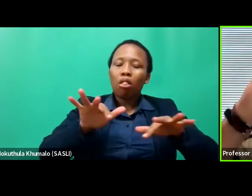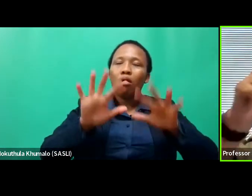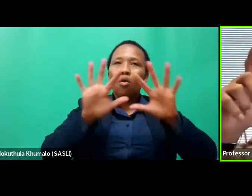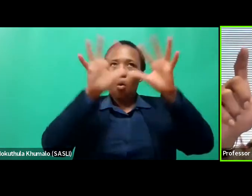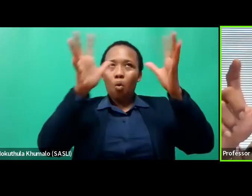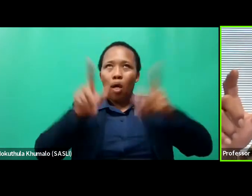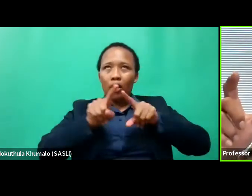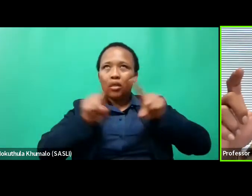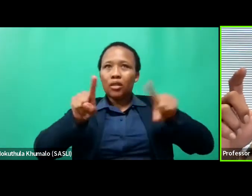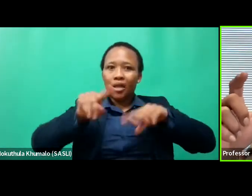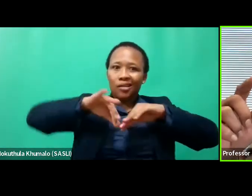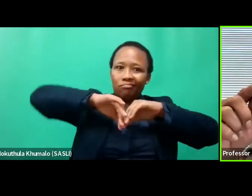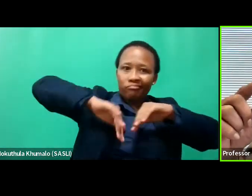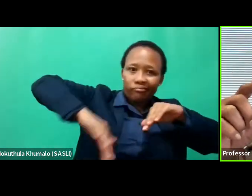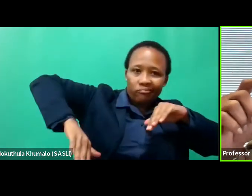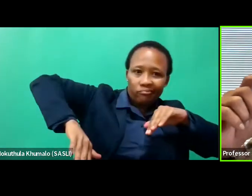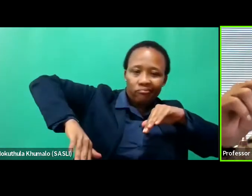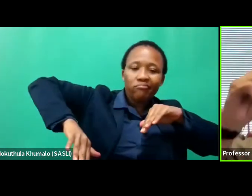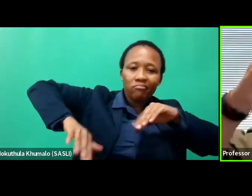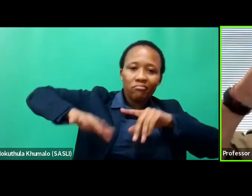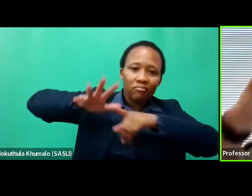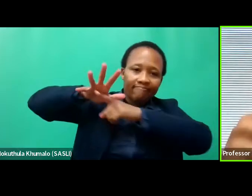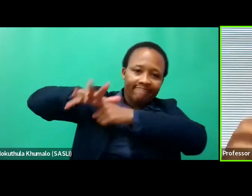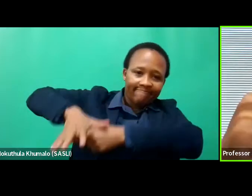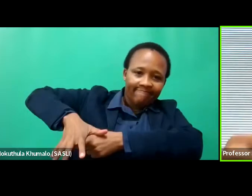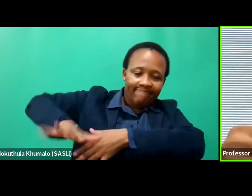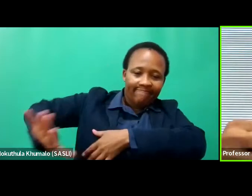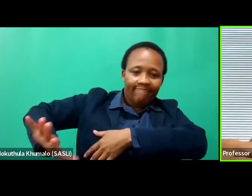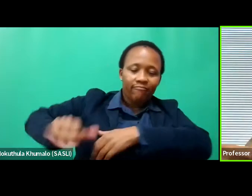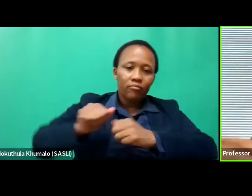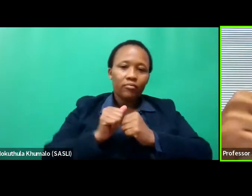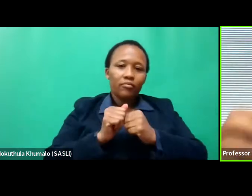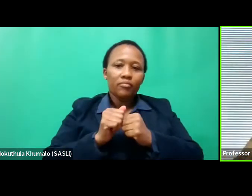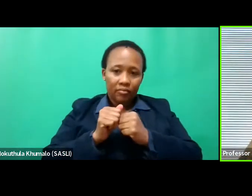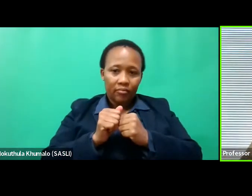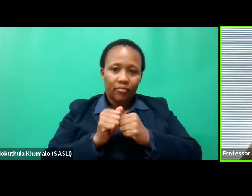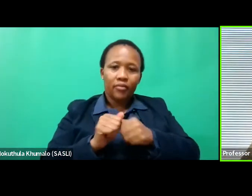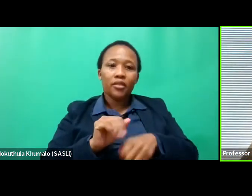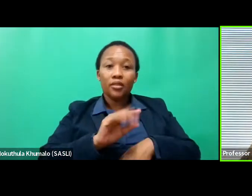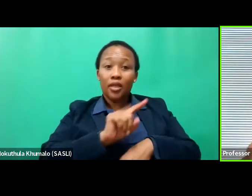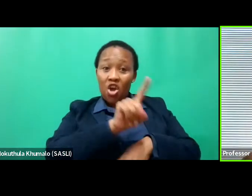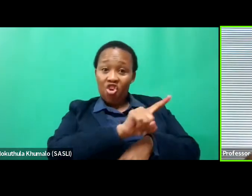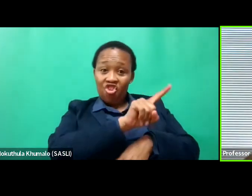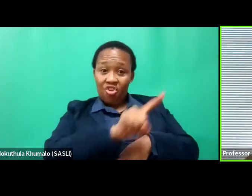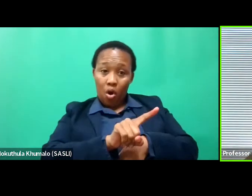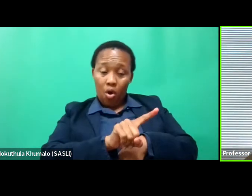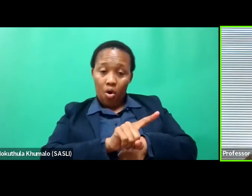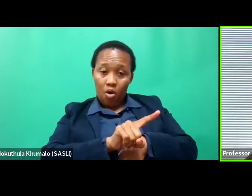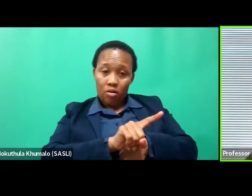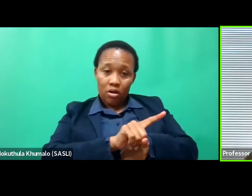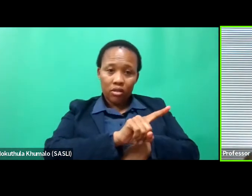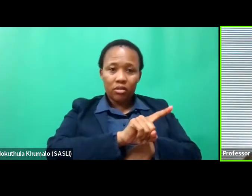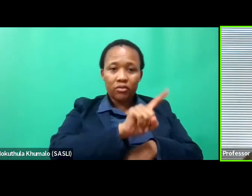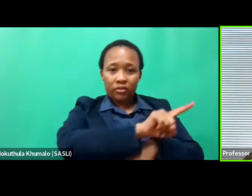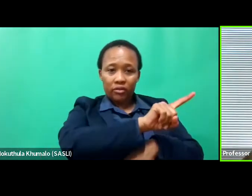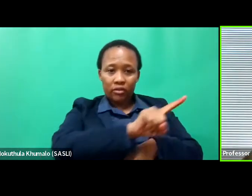with the wrong narrative. Because the dominant narrative at the moment is the economic